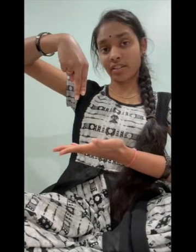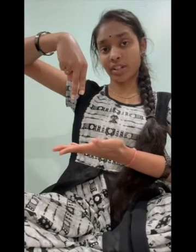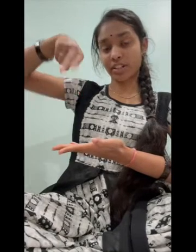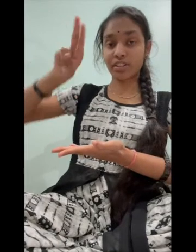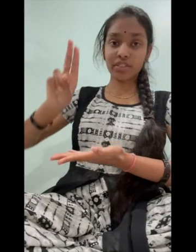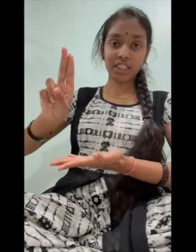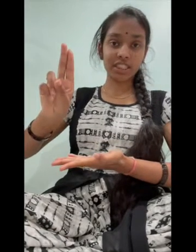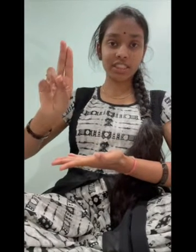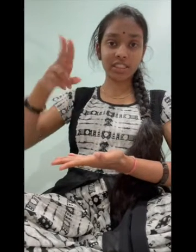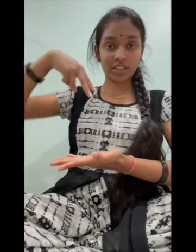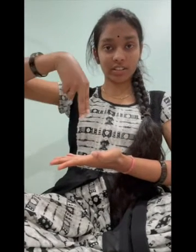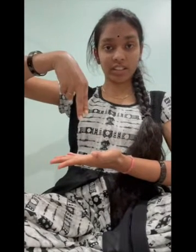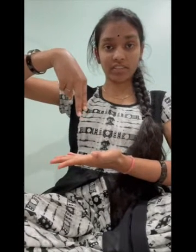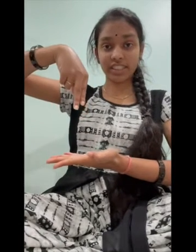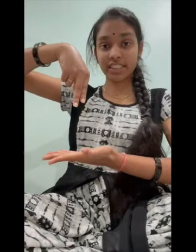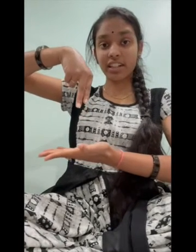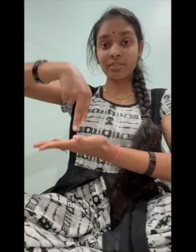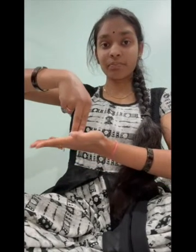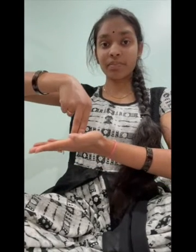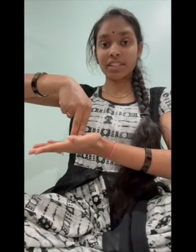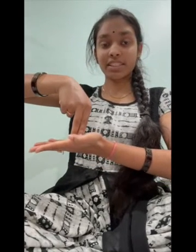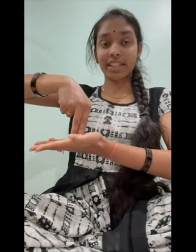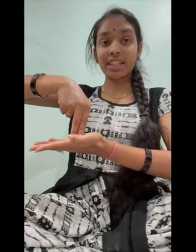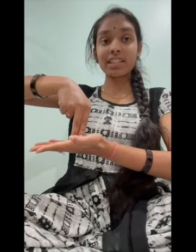your two fingers are going facing down. Stand.